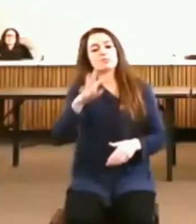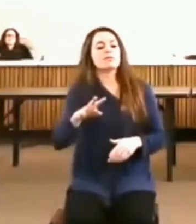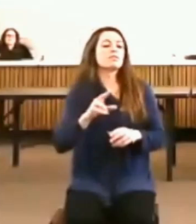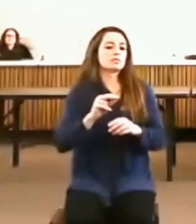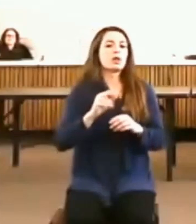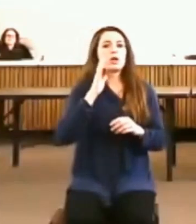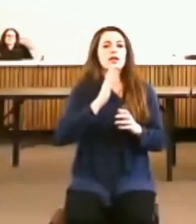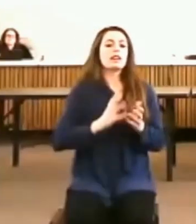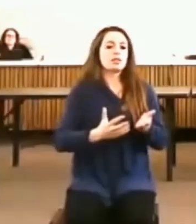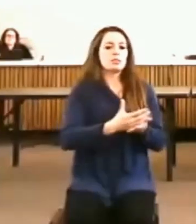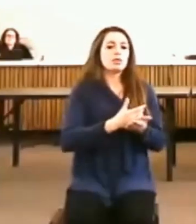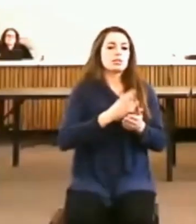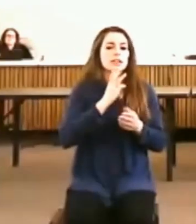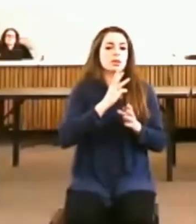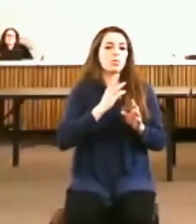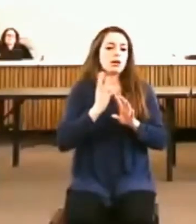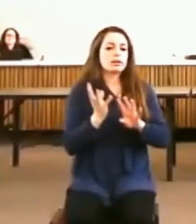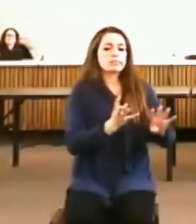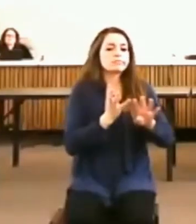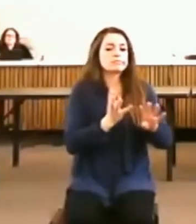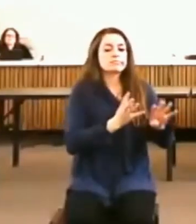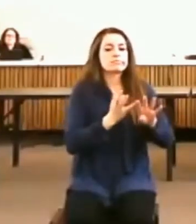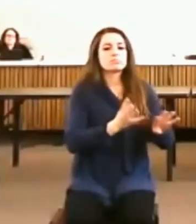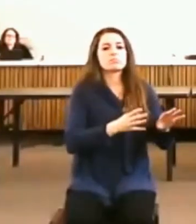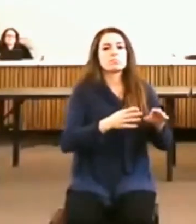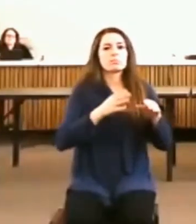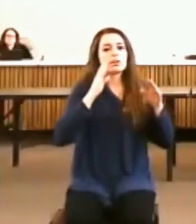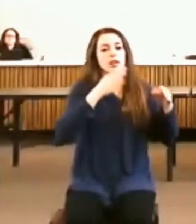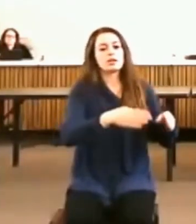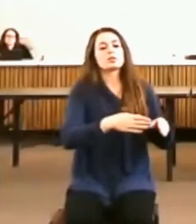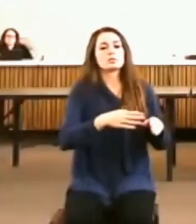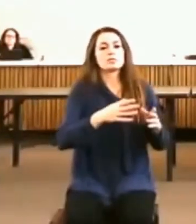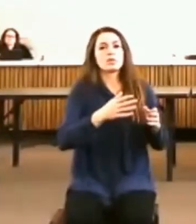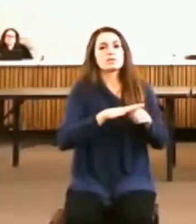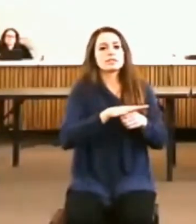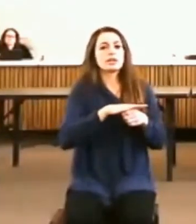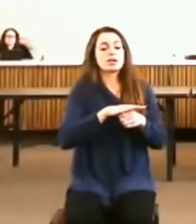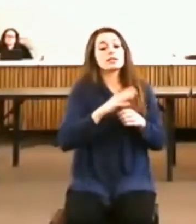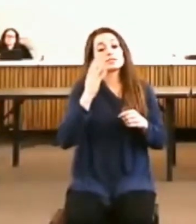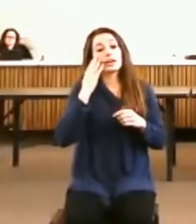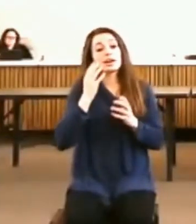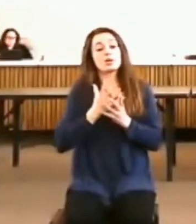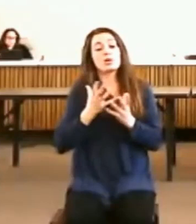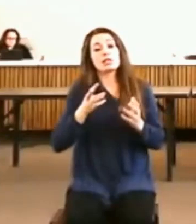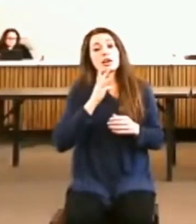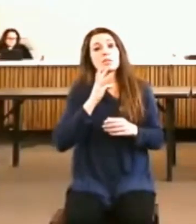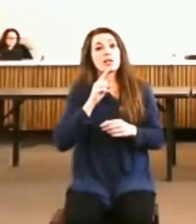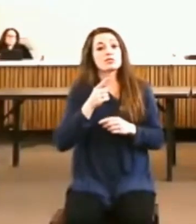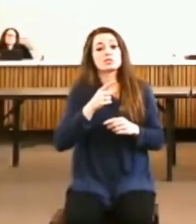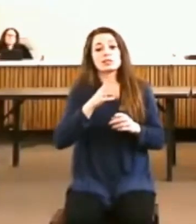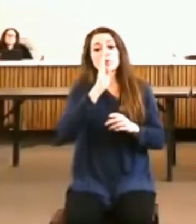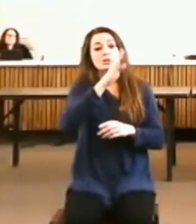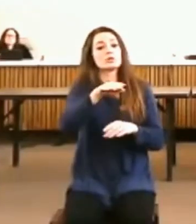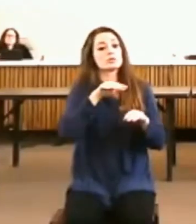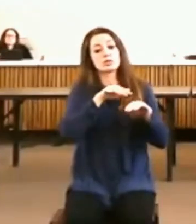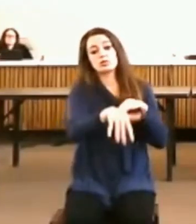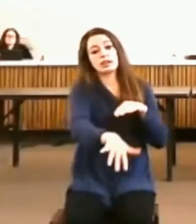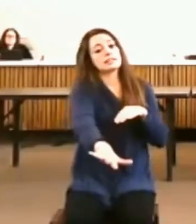frame, a woman in her 40s with dark brown, thick and long hair, dressed in a beige